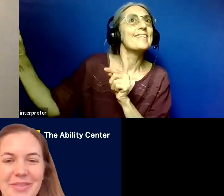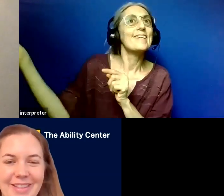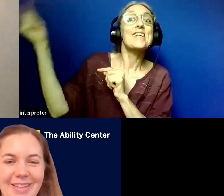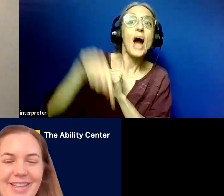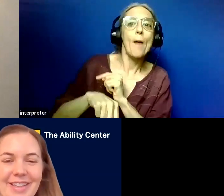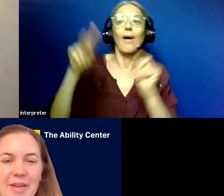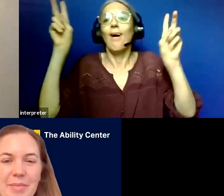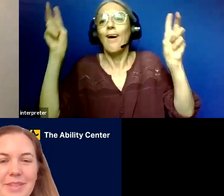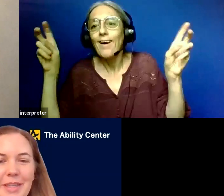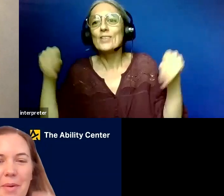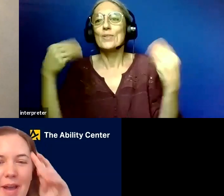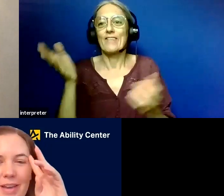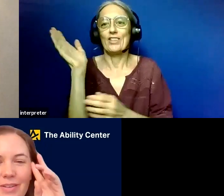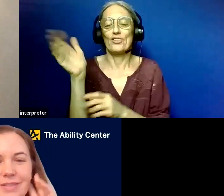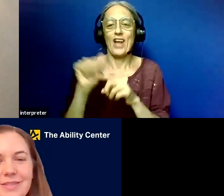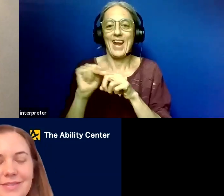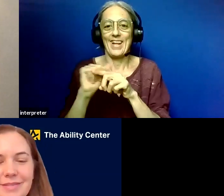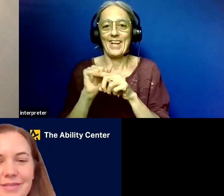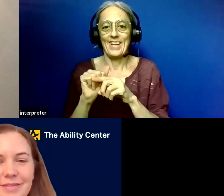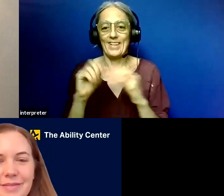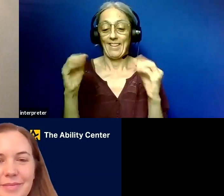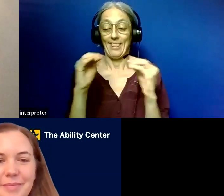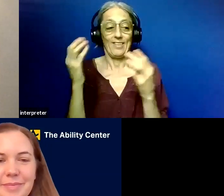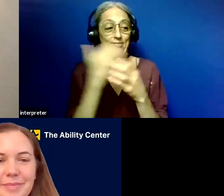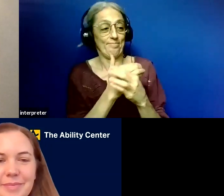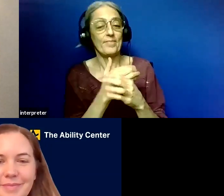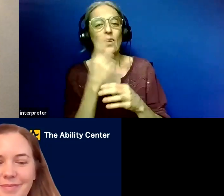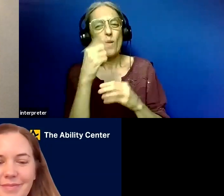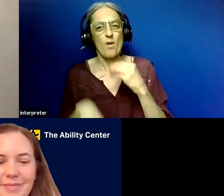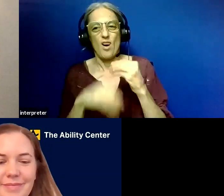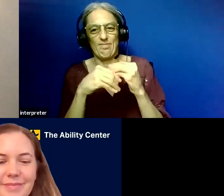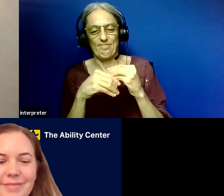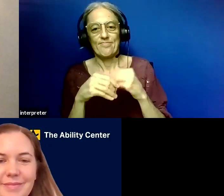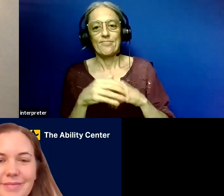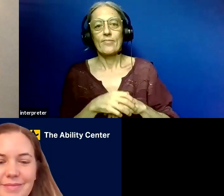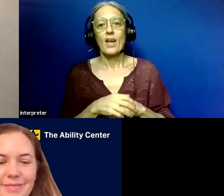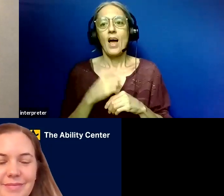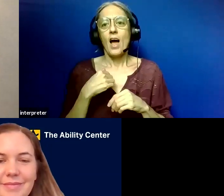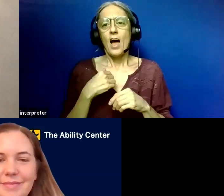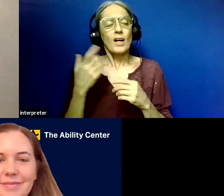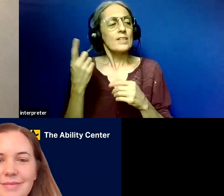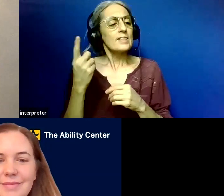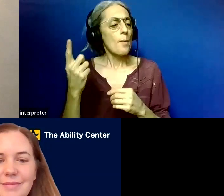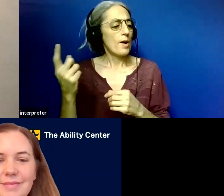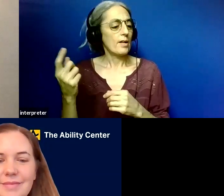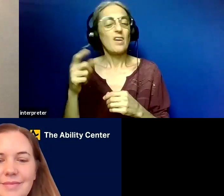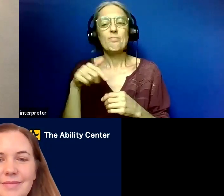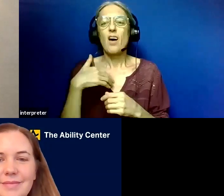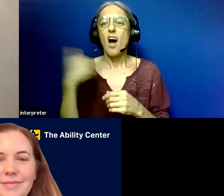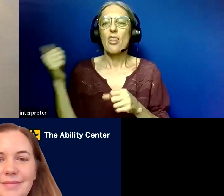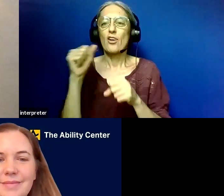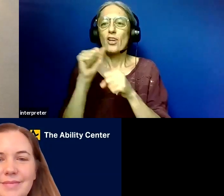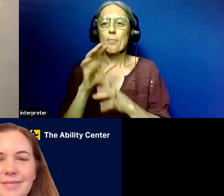training, There's one thing I would Ohio? like to say, and that is I've been asked by fellow